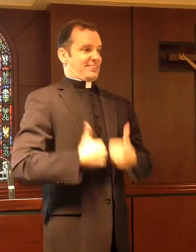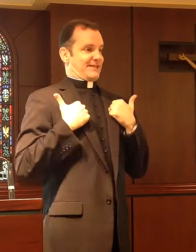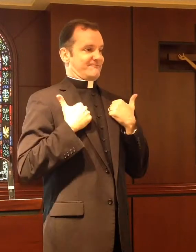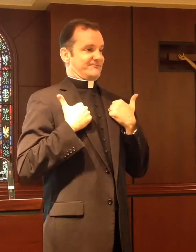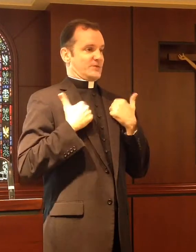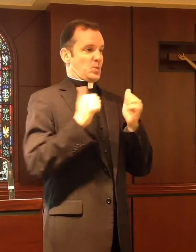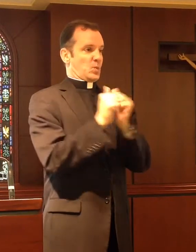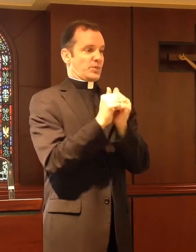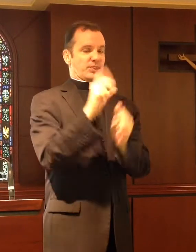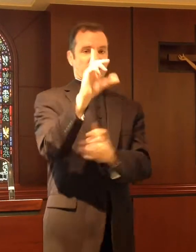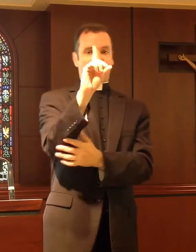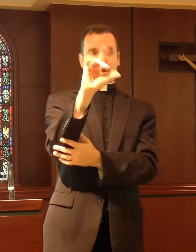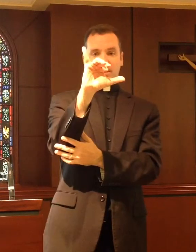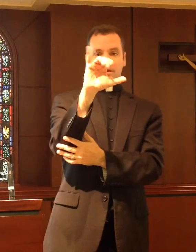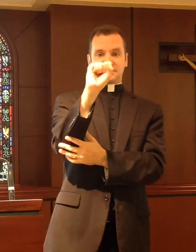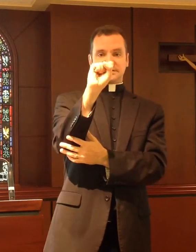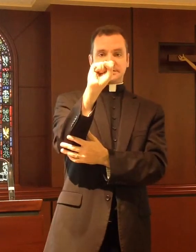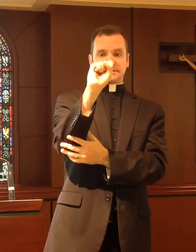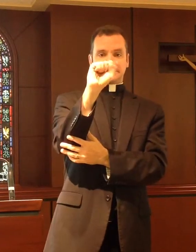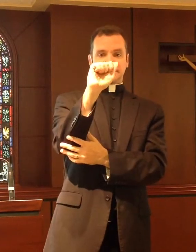it's like to live with a disability.